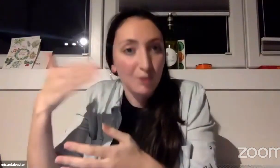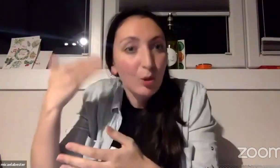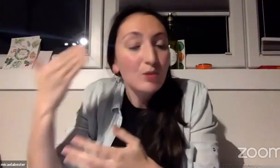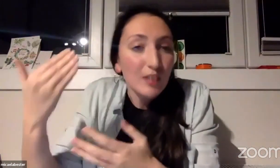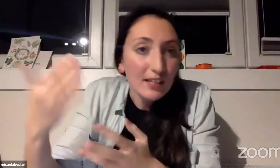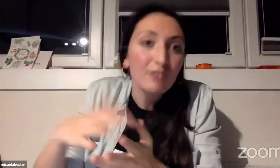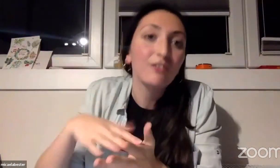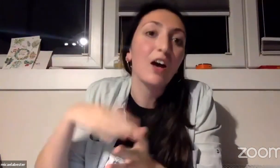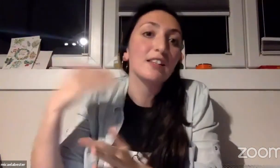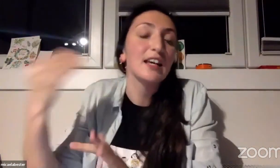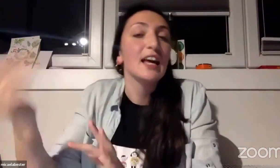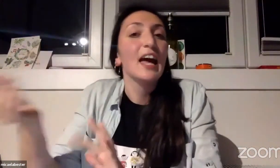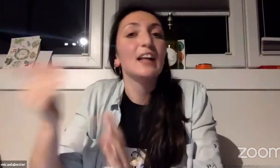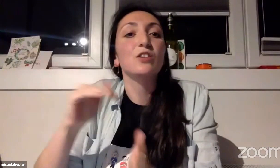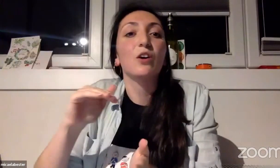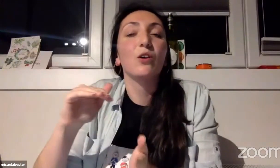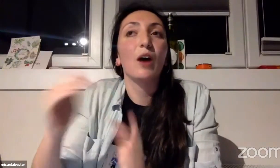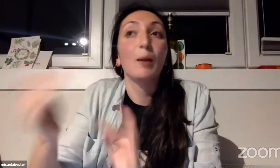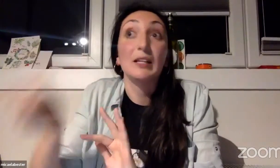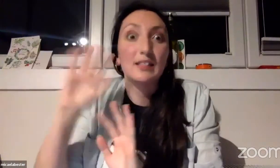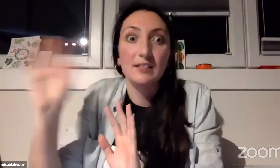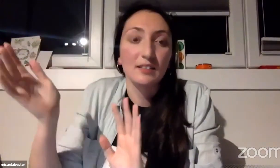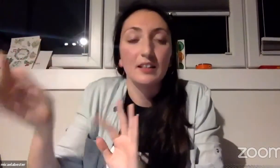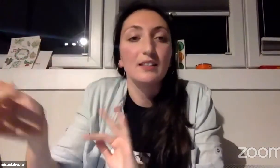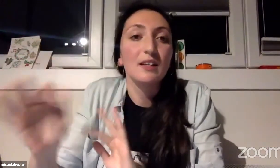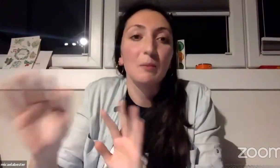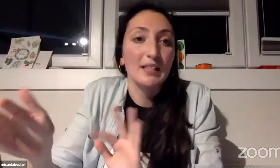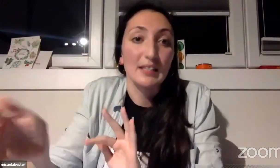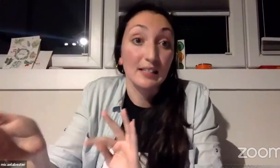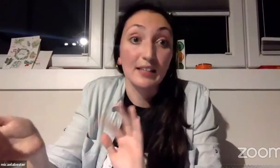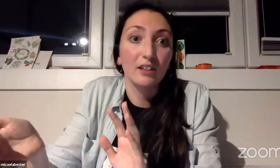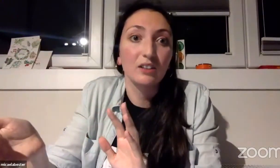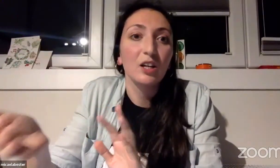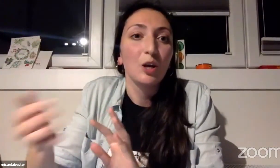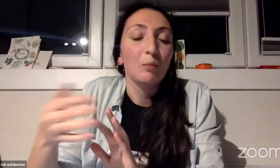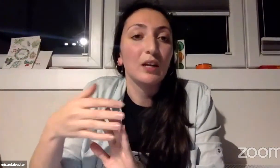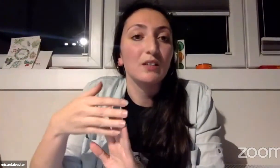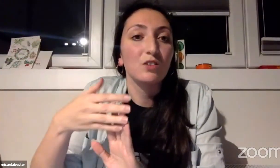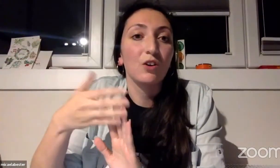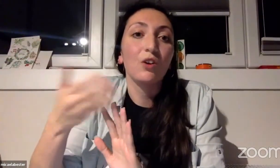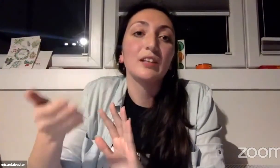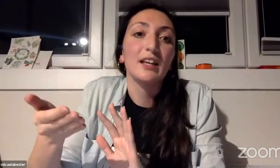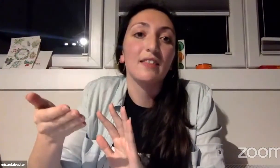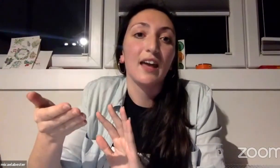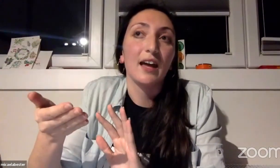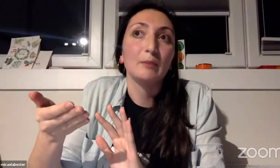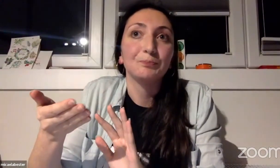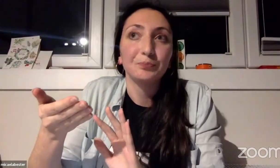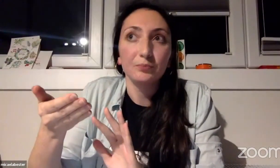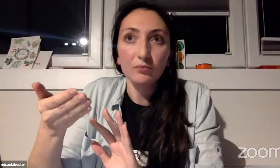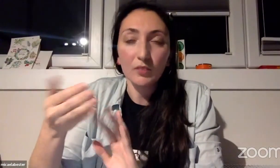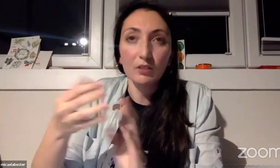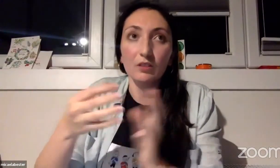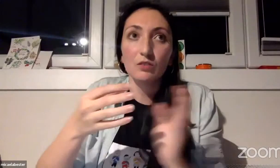because they have to process it first. And so, I mean, it's an amazing skill, because not only are